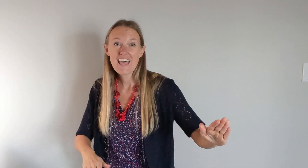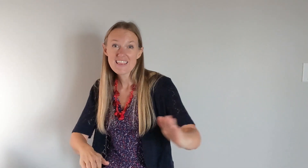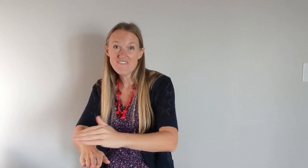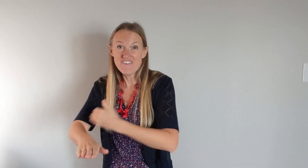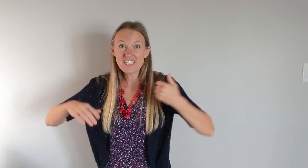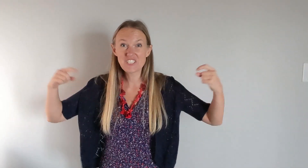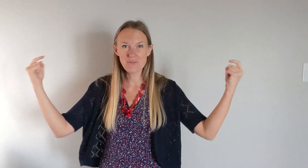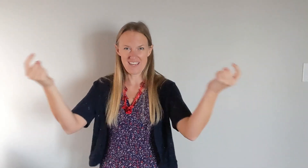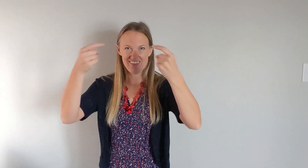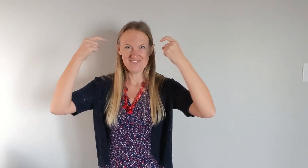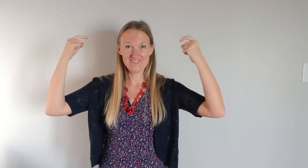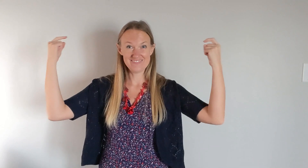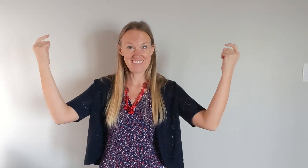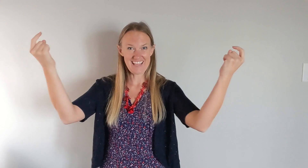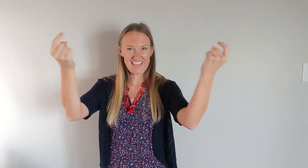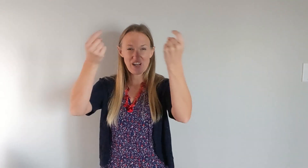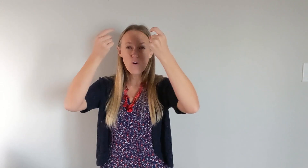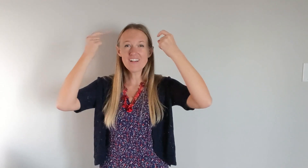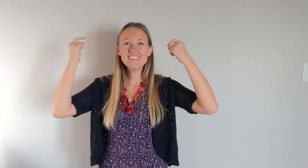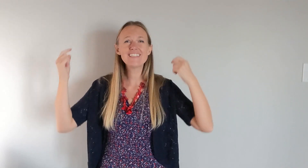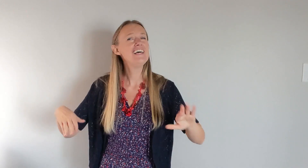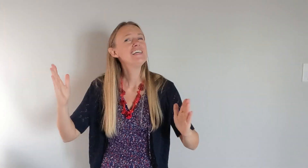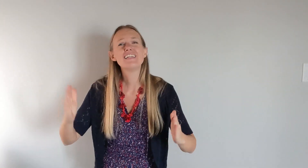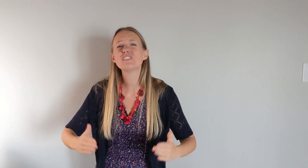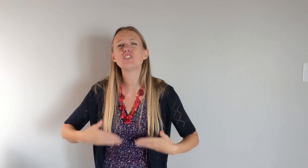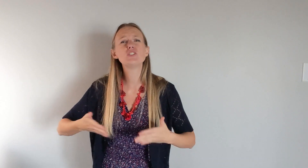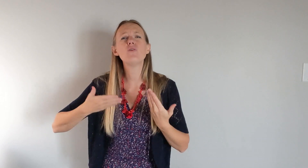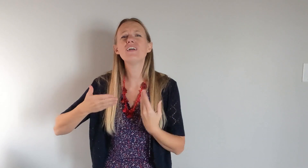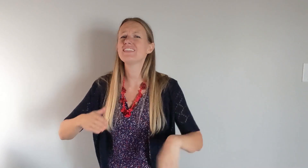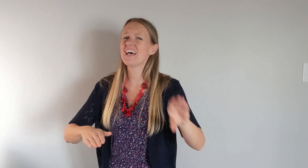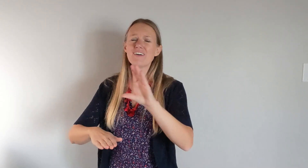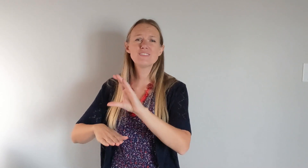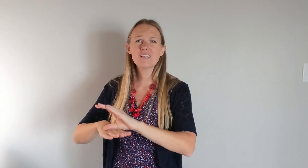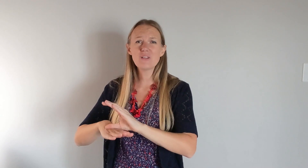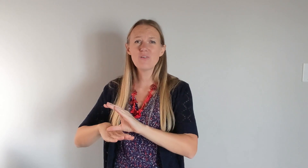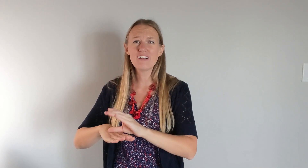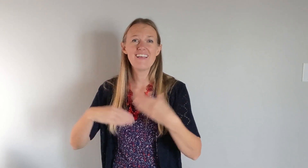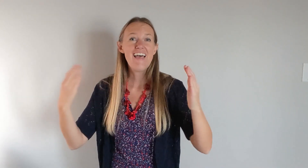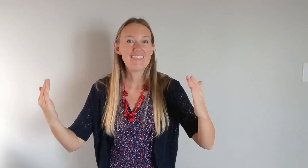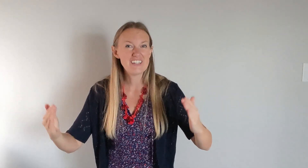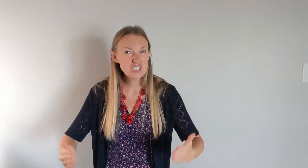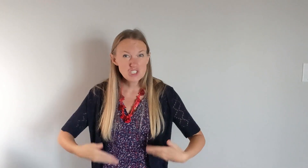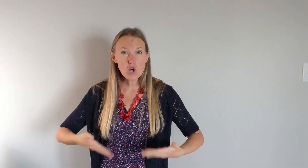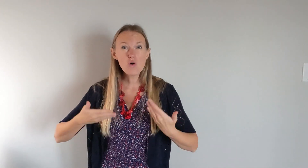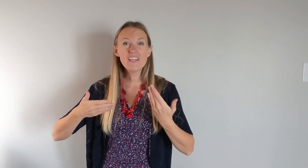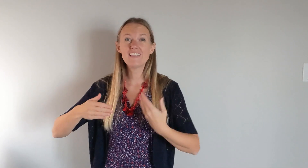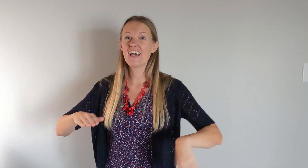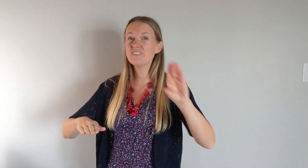the victory. And then that chorus, there's joy in the house of the Lord. There's joy in the house